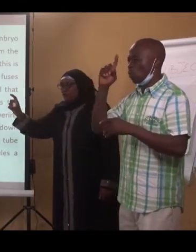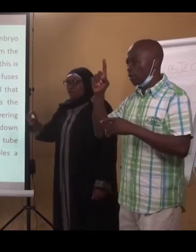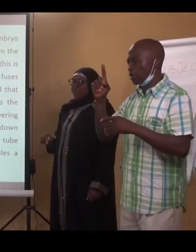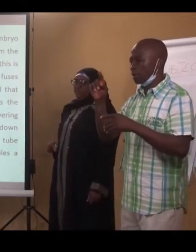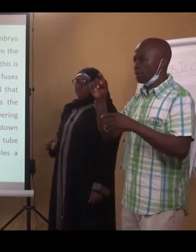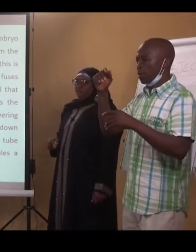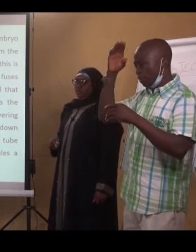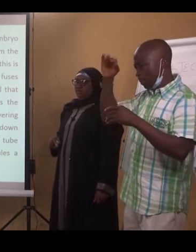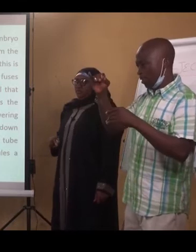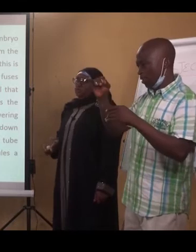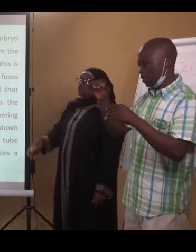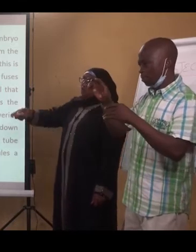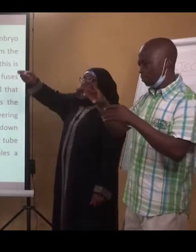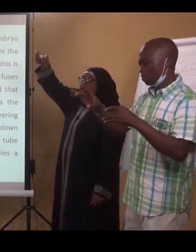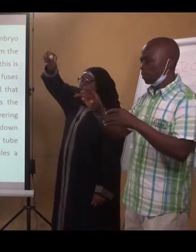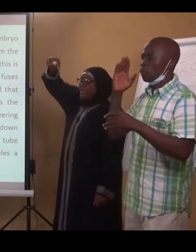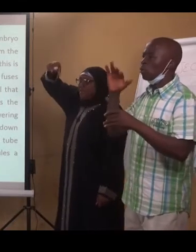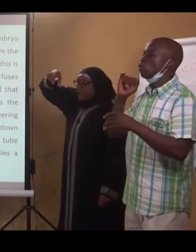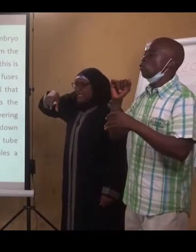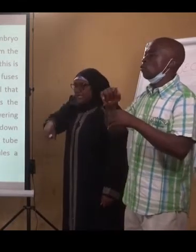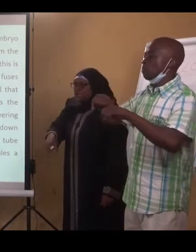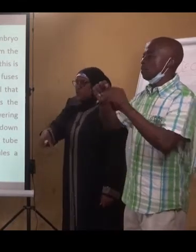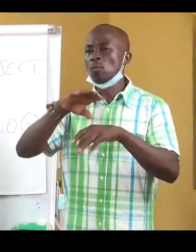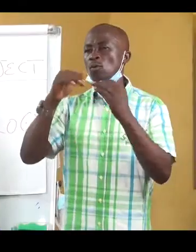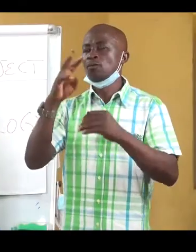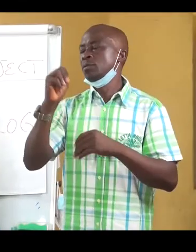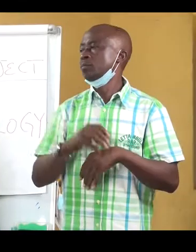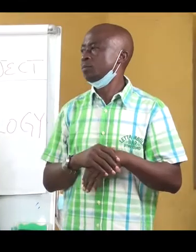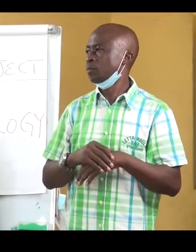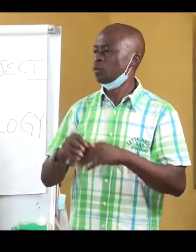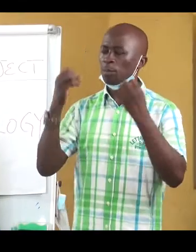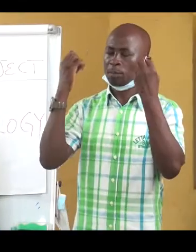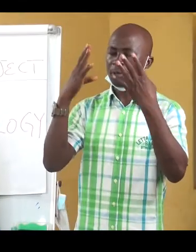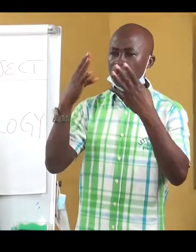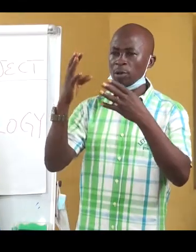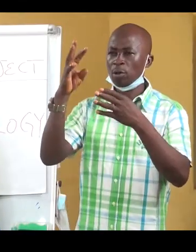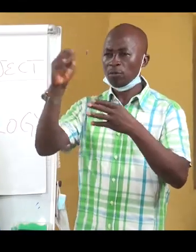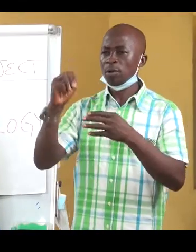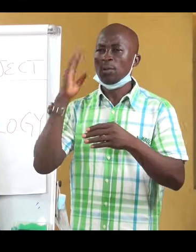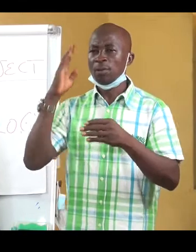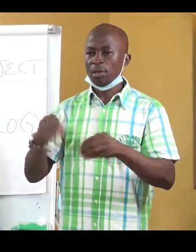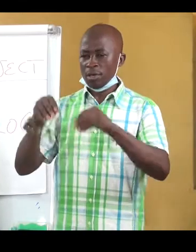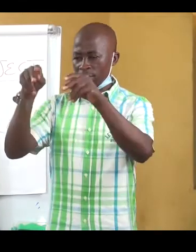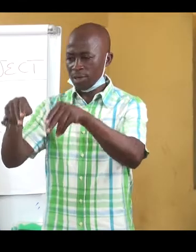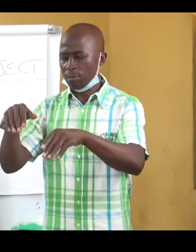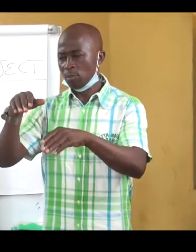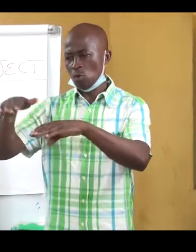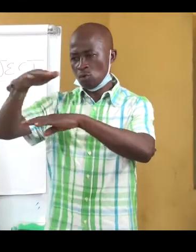them. So many pollen grains will be deposited on top of the stigma, and all of them will produce